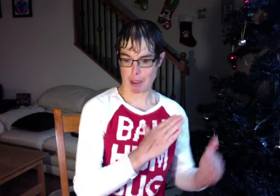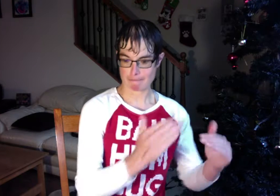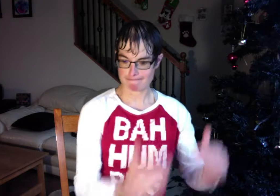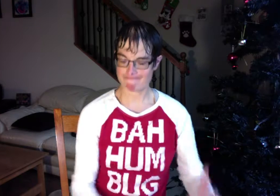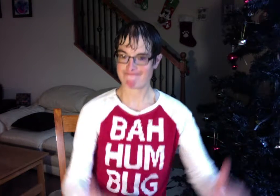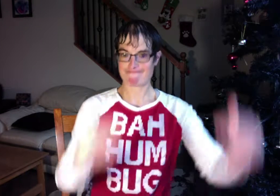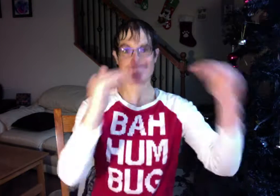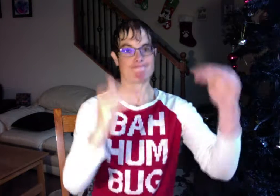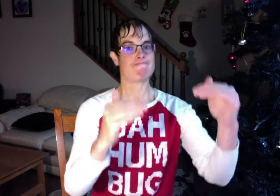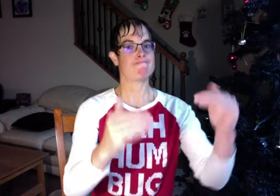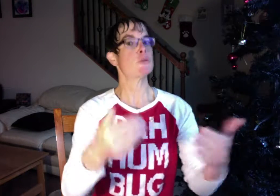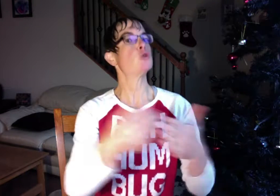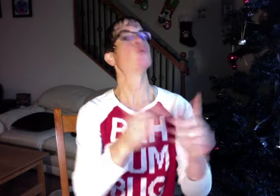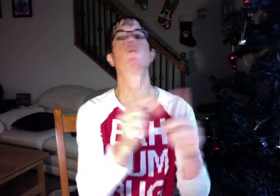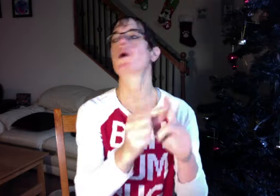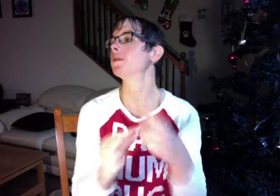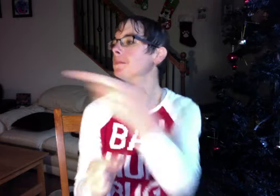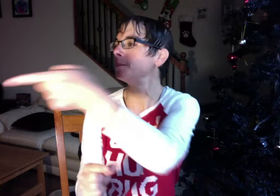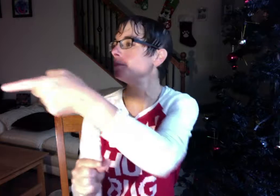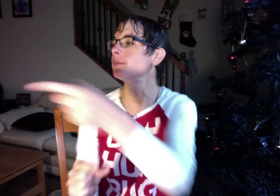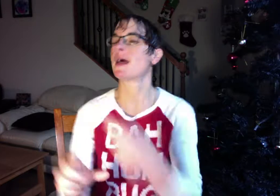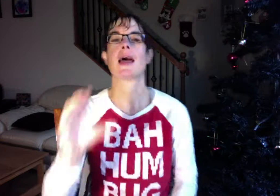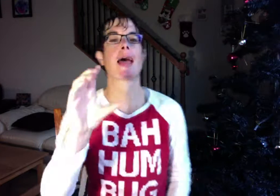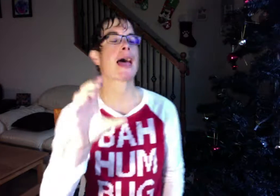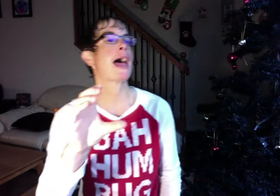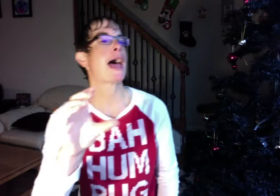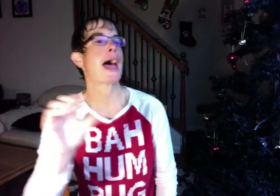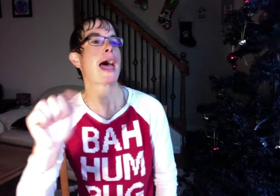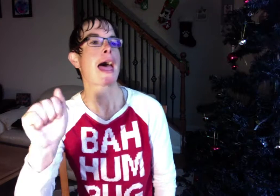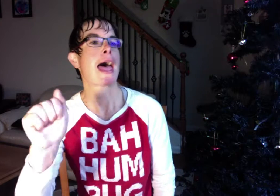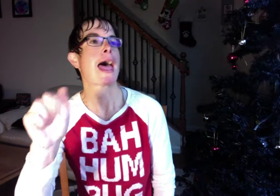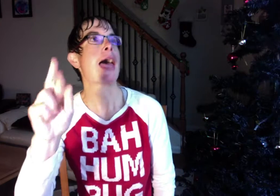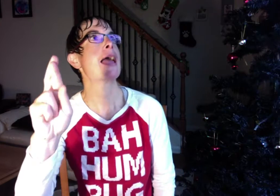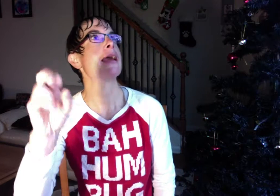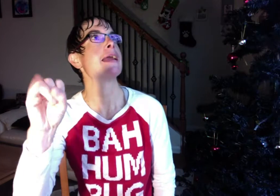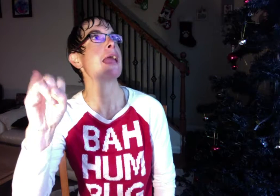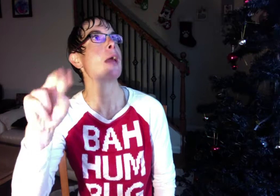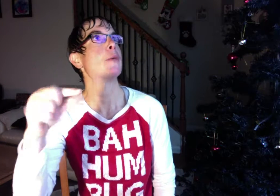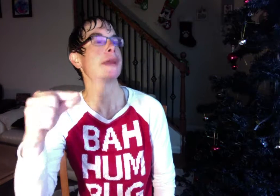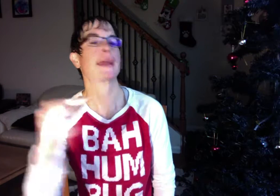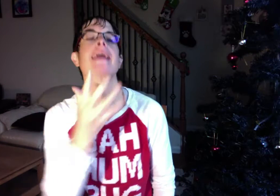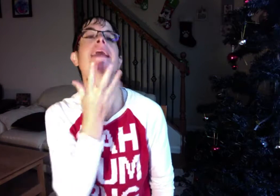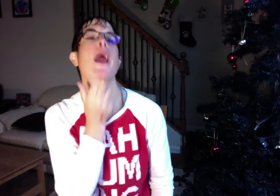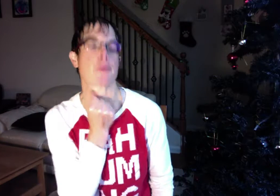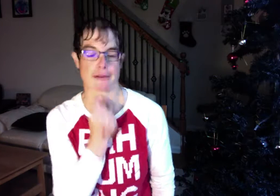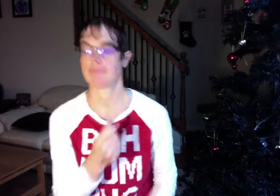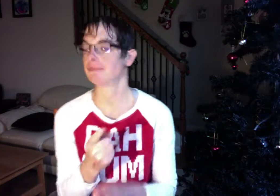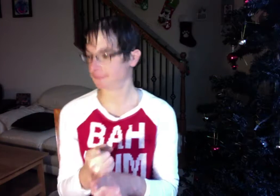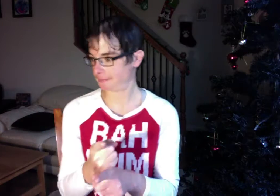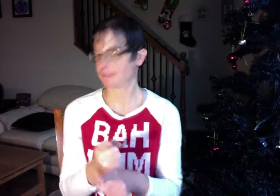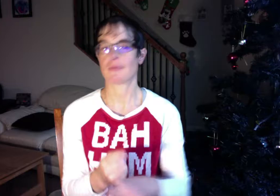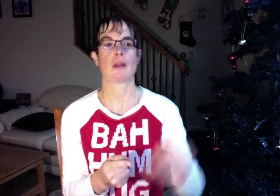right? Mariana, what do you think? Caring. Caring. I like caring. What else? I agree. London? Loving.